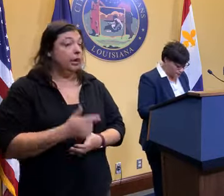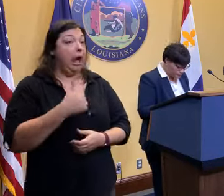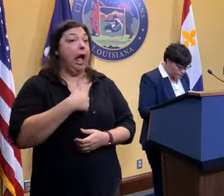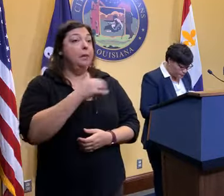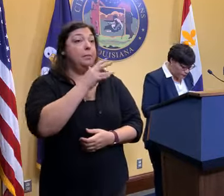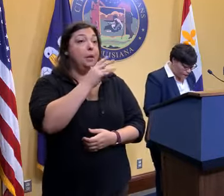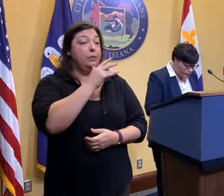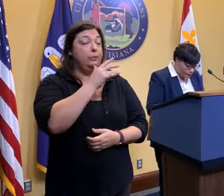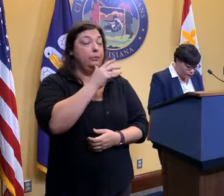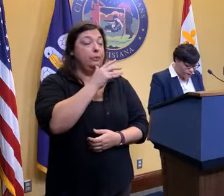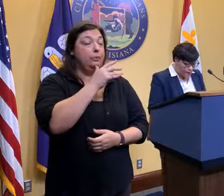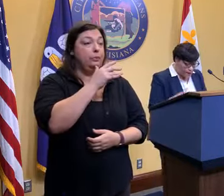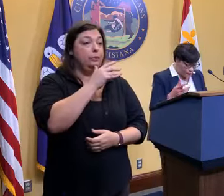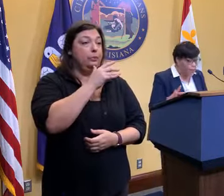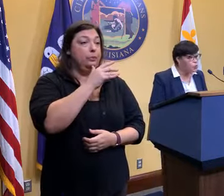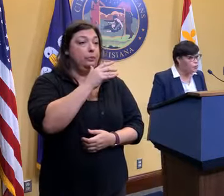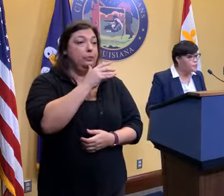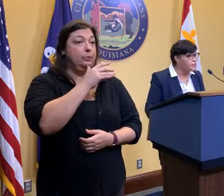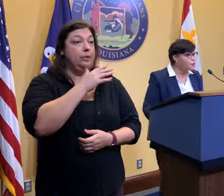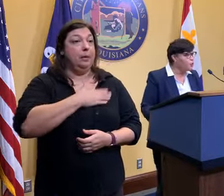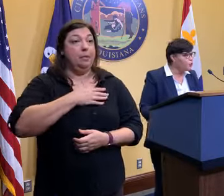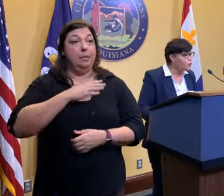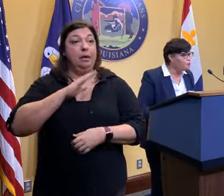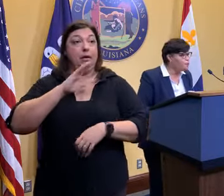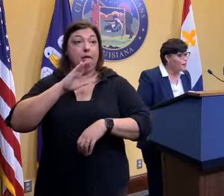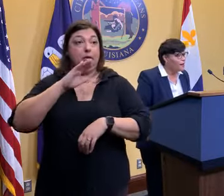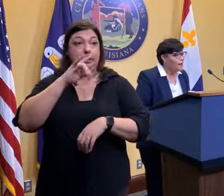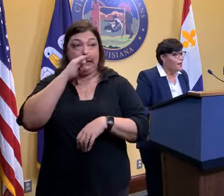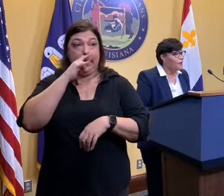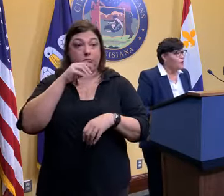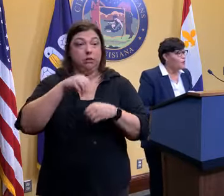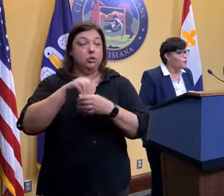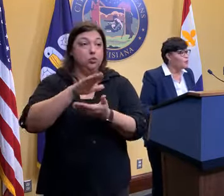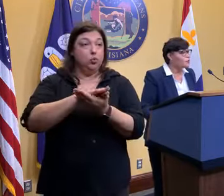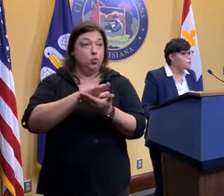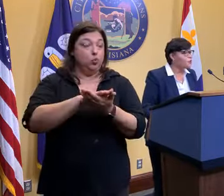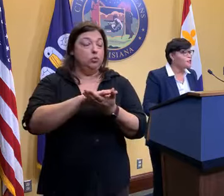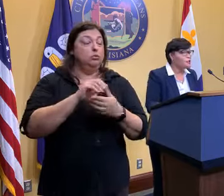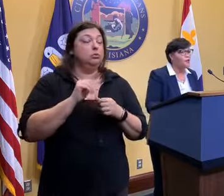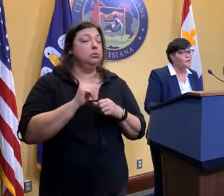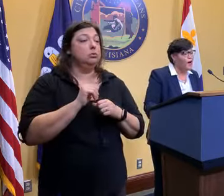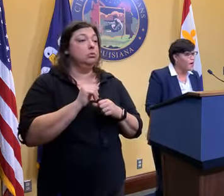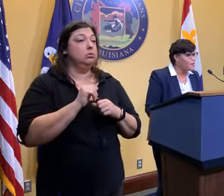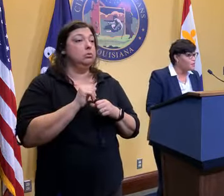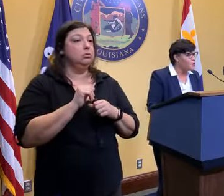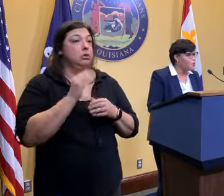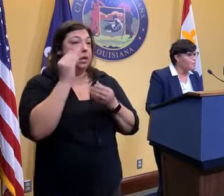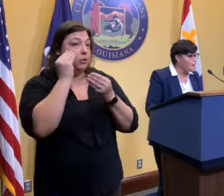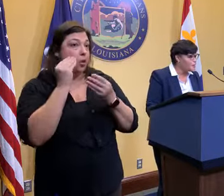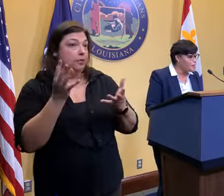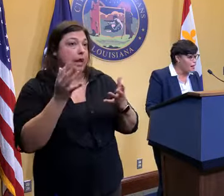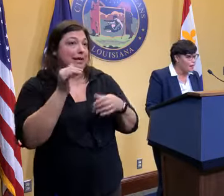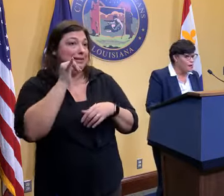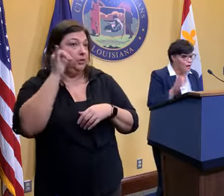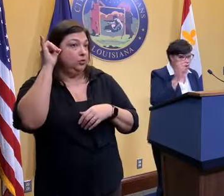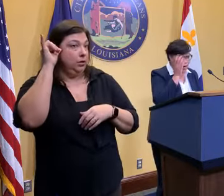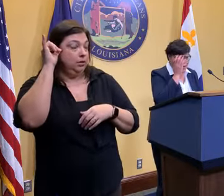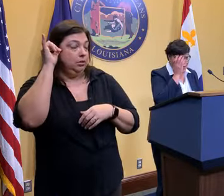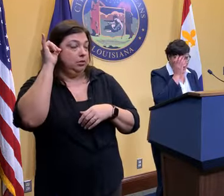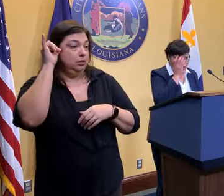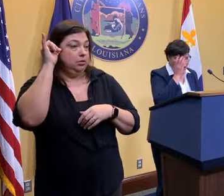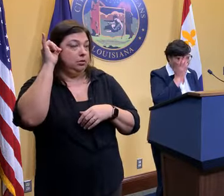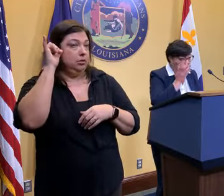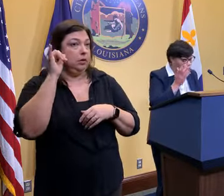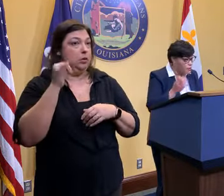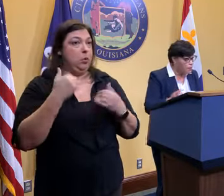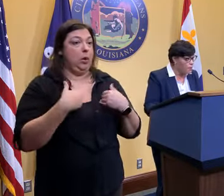mother, and a kid who was in school, who was officially notified even on yesterday that